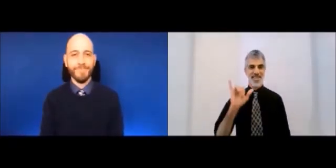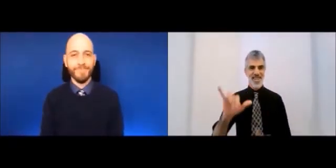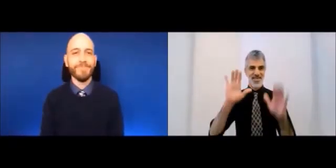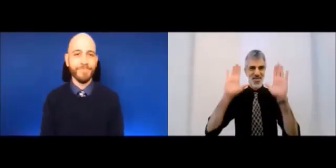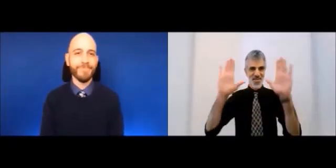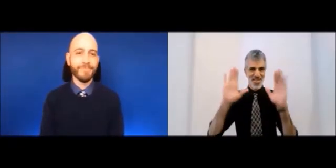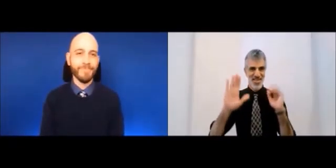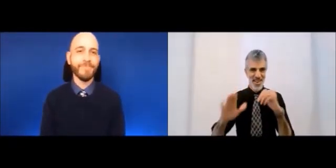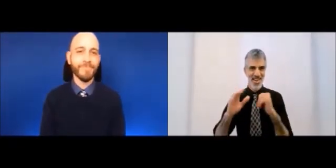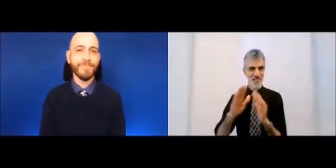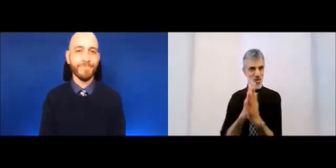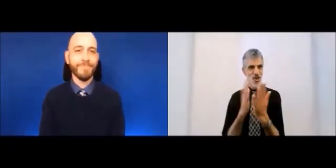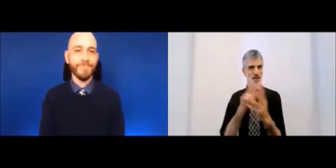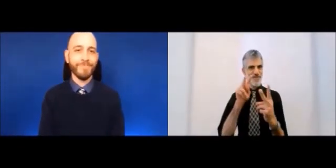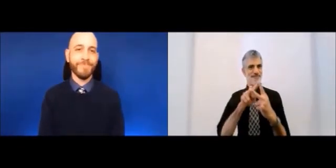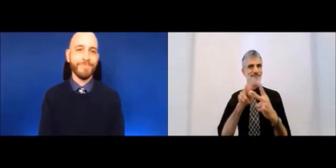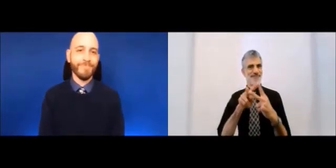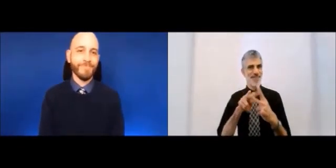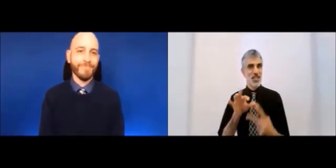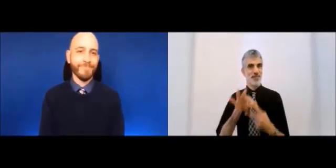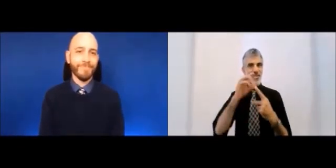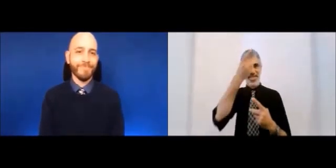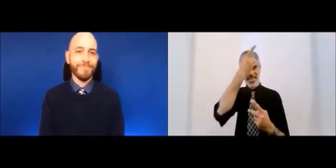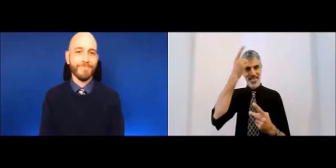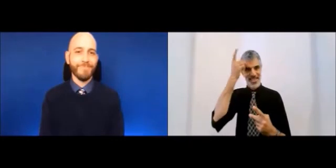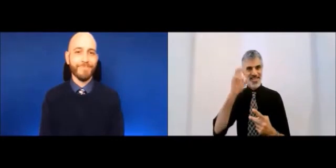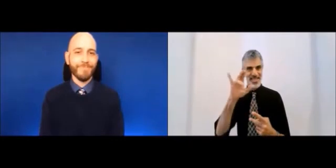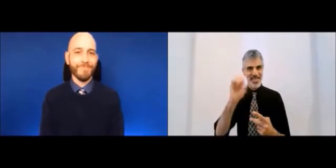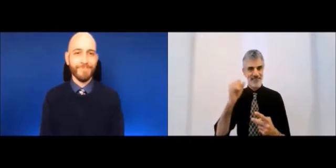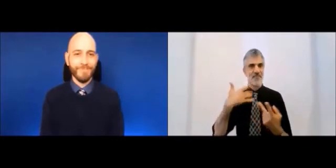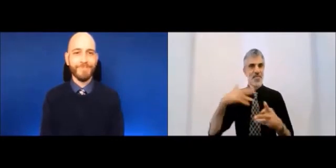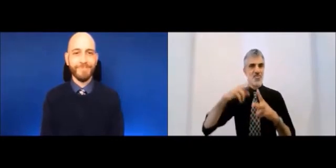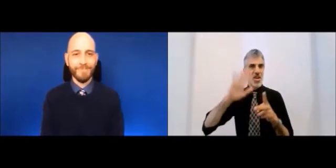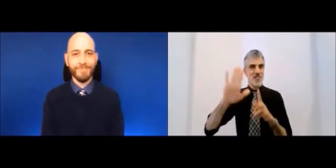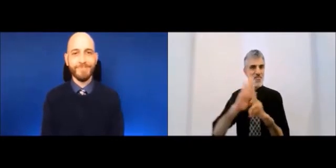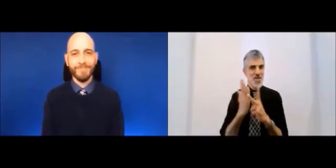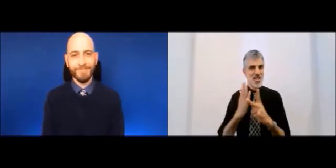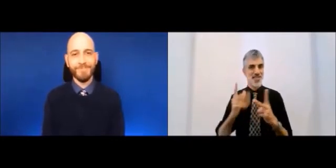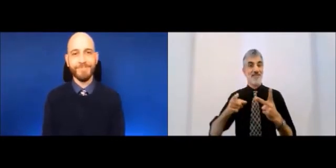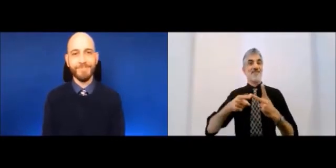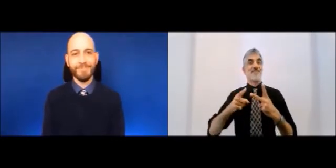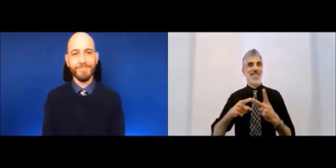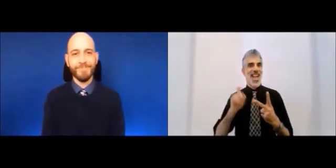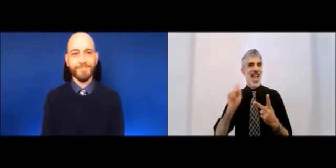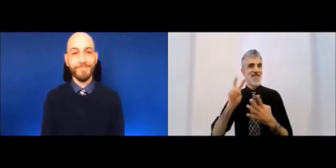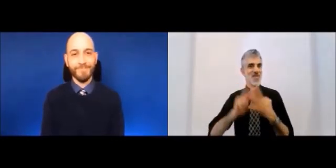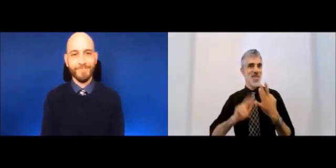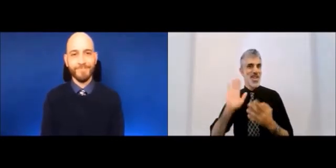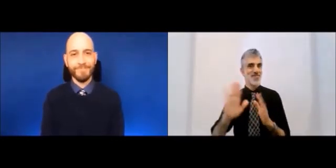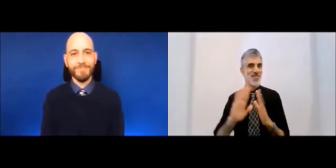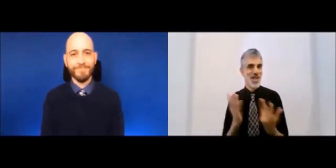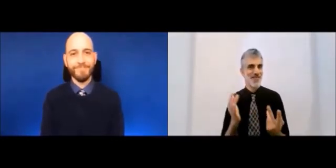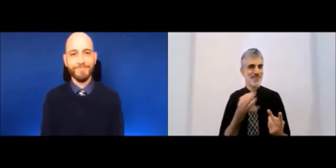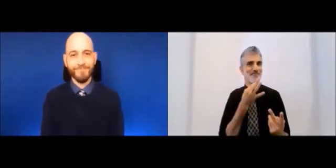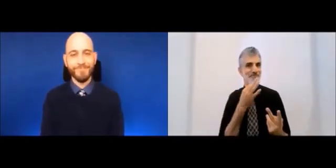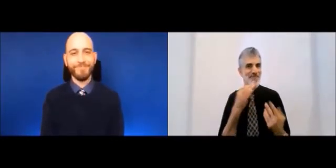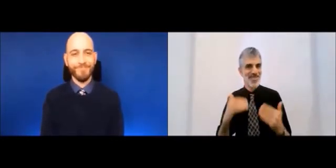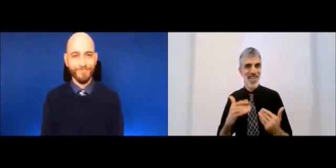Those are two wonderful books, especially Dennis Coakley's book, which I've read, but I haven't read the second book you referenced, which is now on my list. Two books